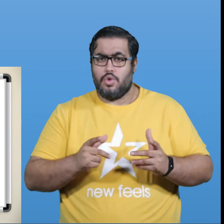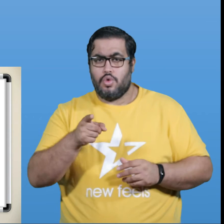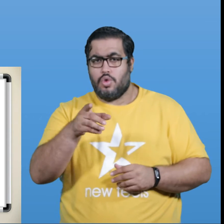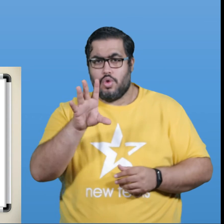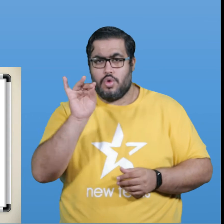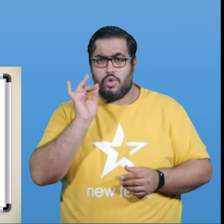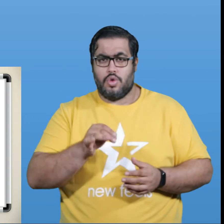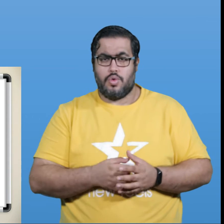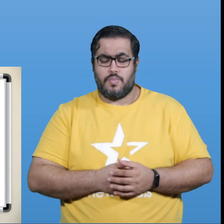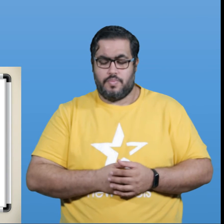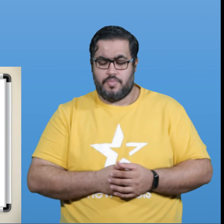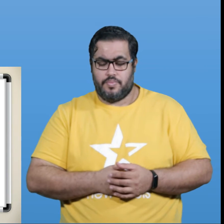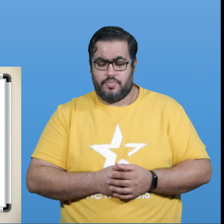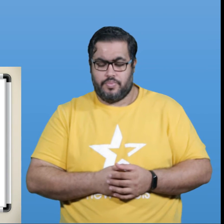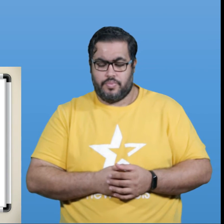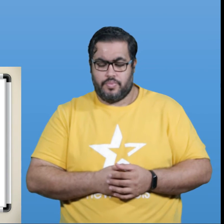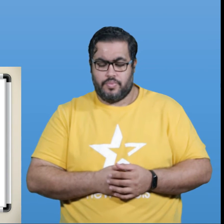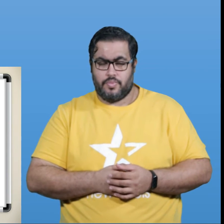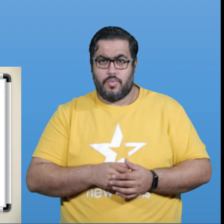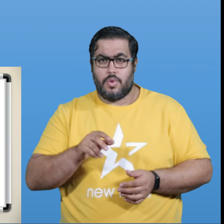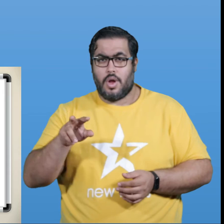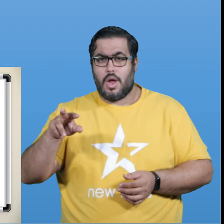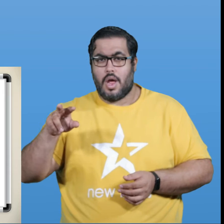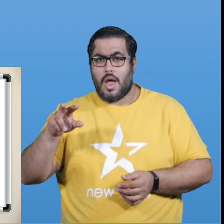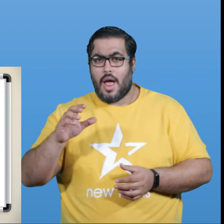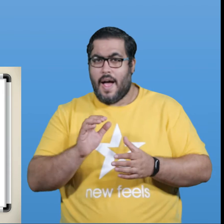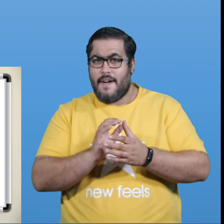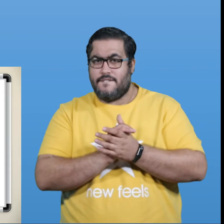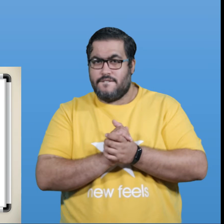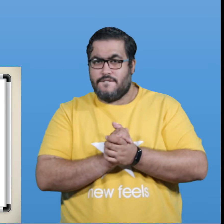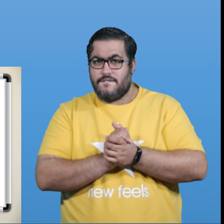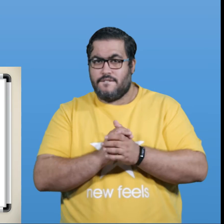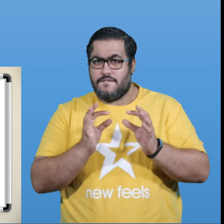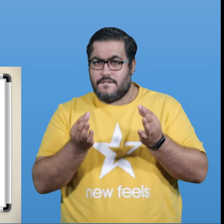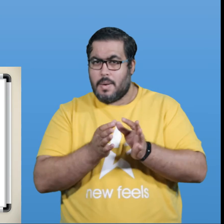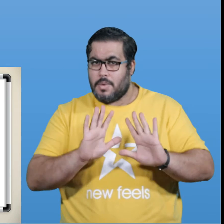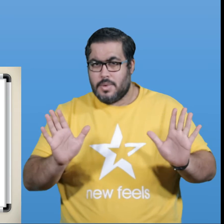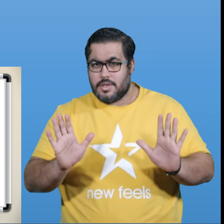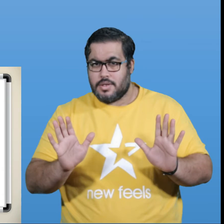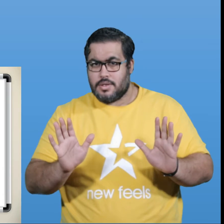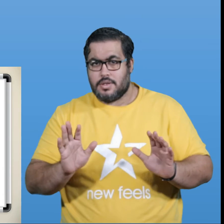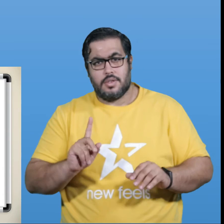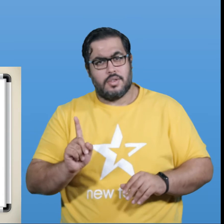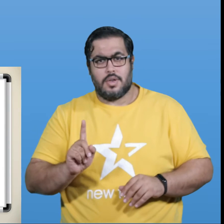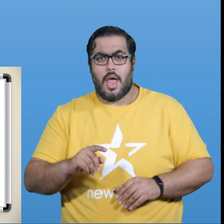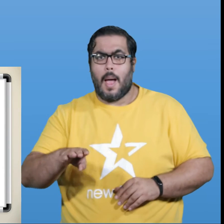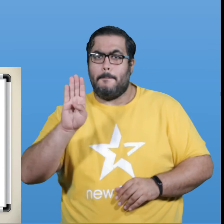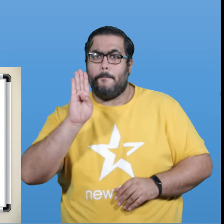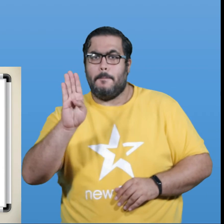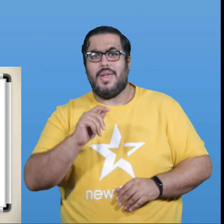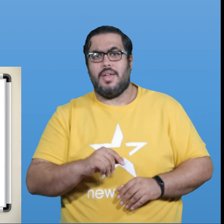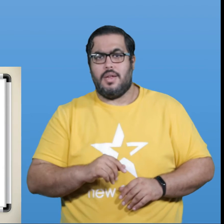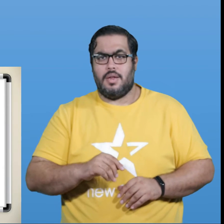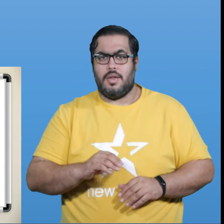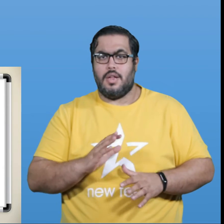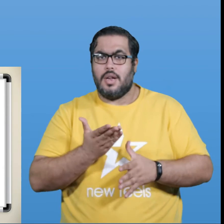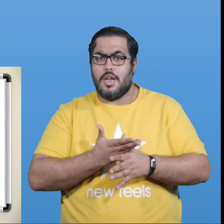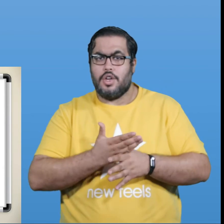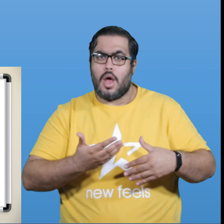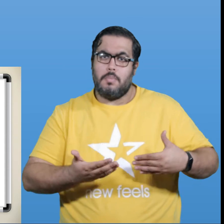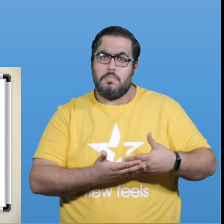think? What do we know now about baby showers? Of course, the answer is B, baby showers are meant to help the expectant